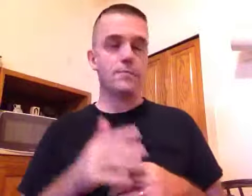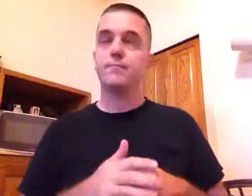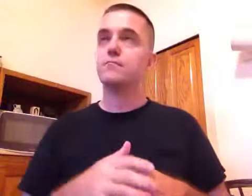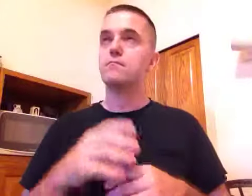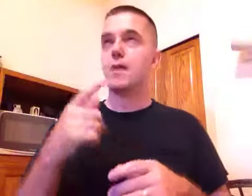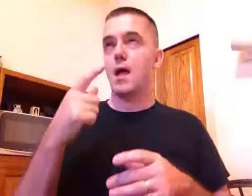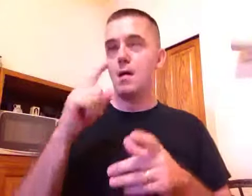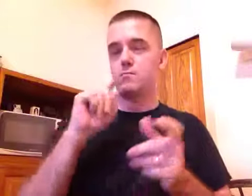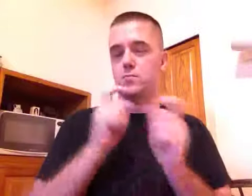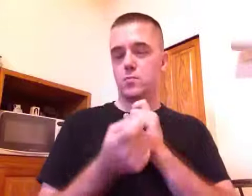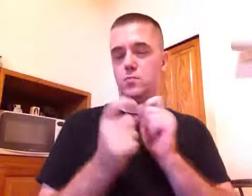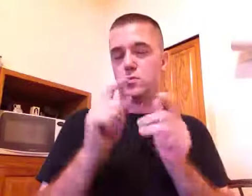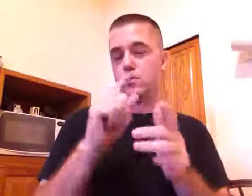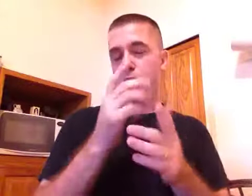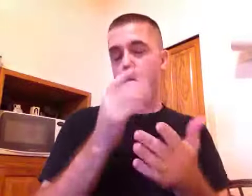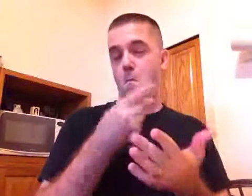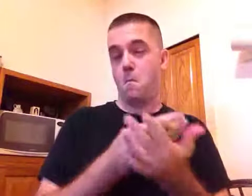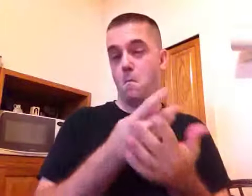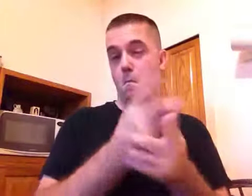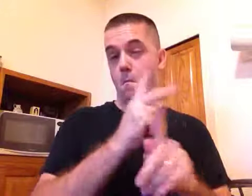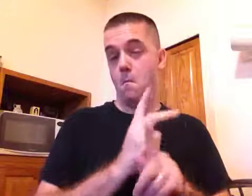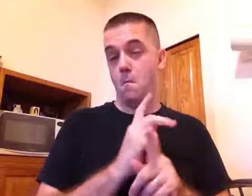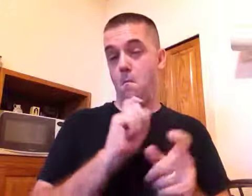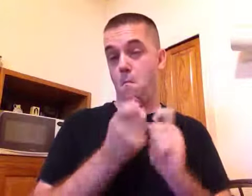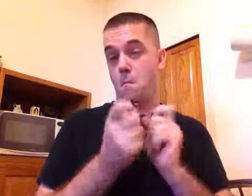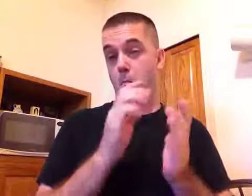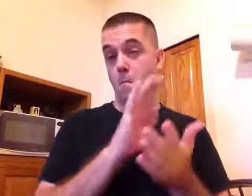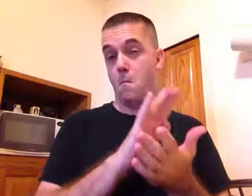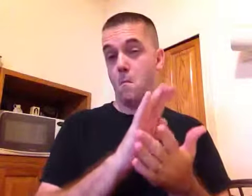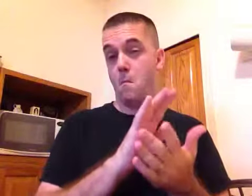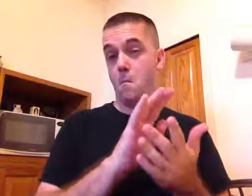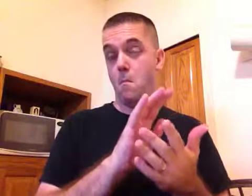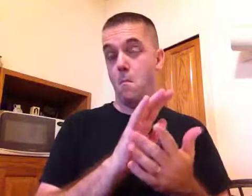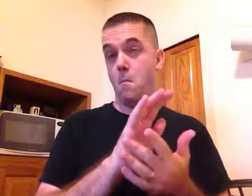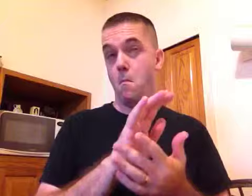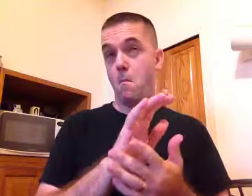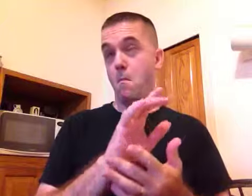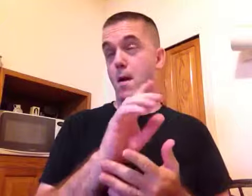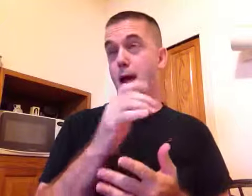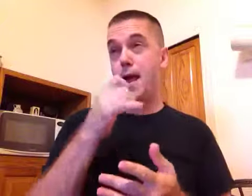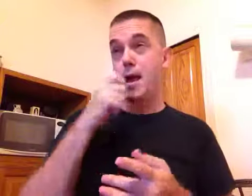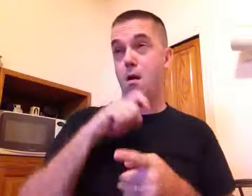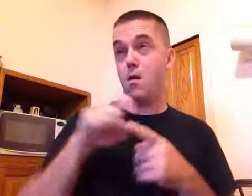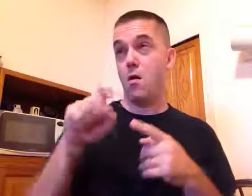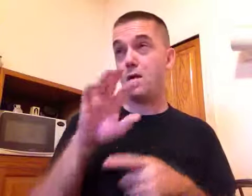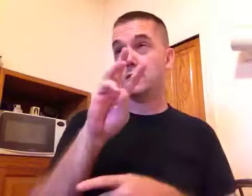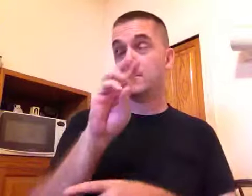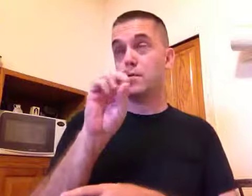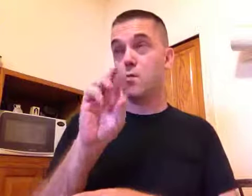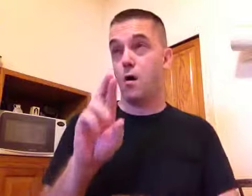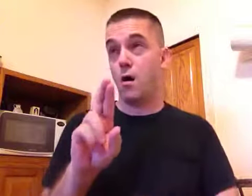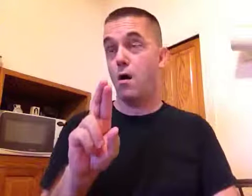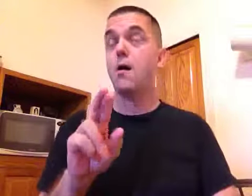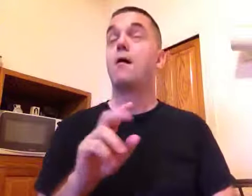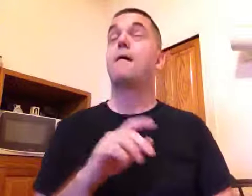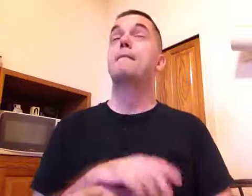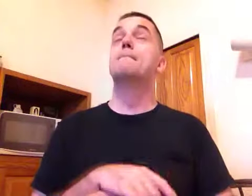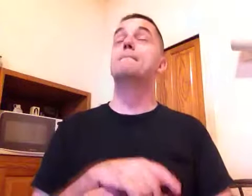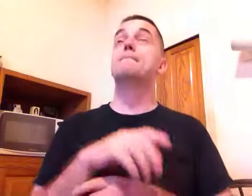modification, and I called one of the advertising on WOR, and they said they could do something